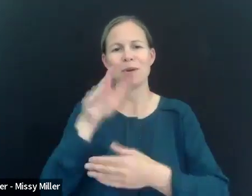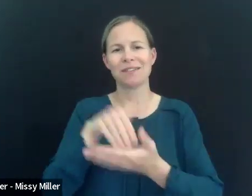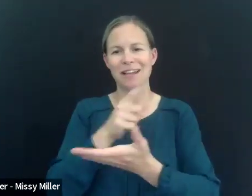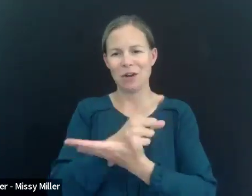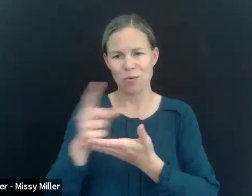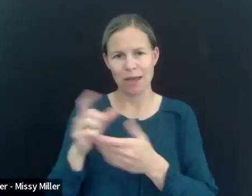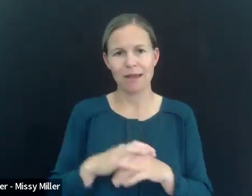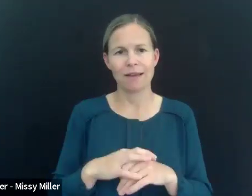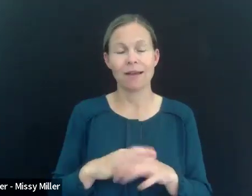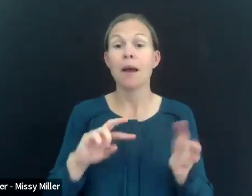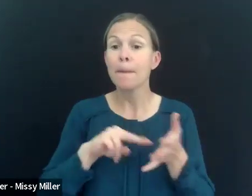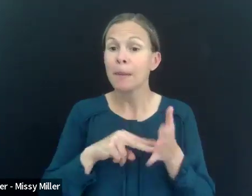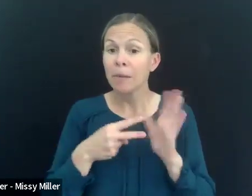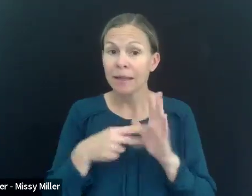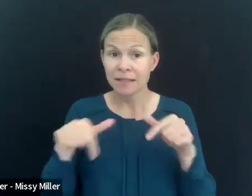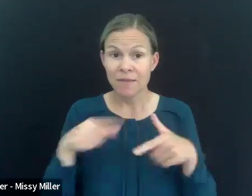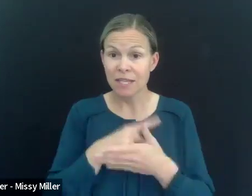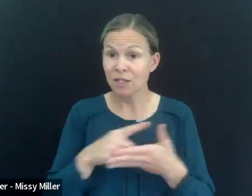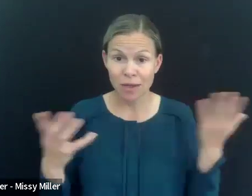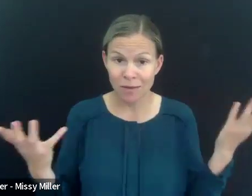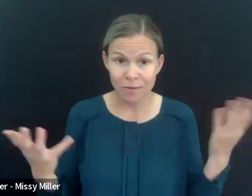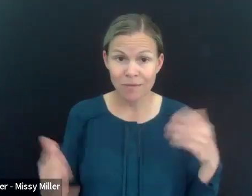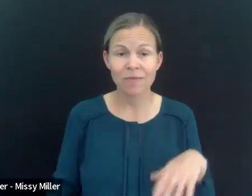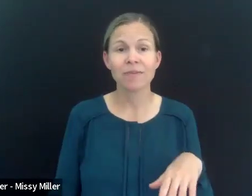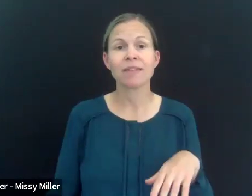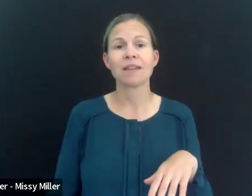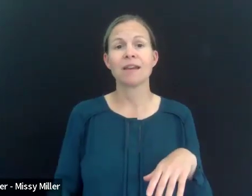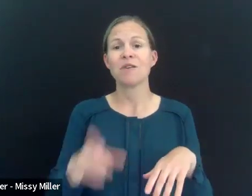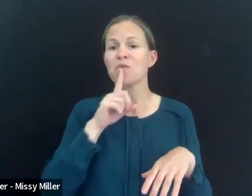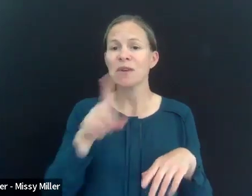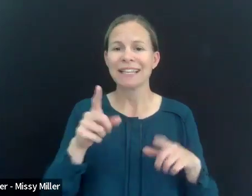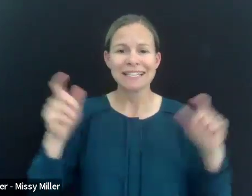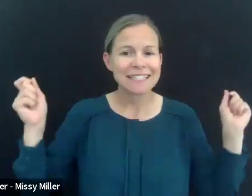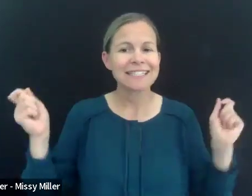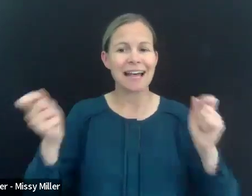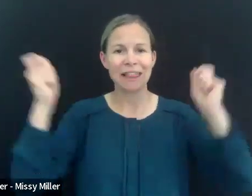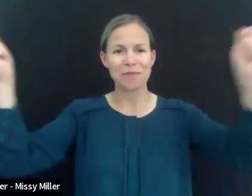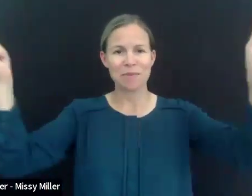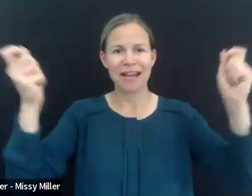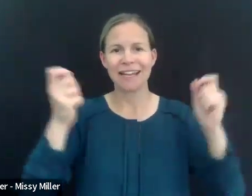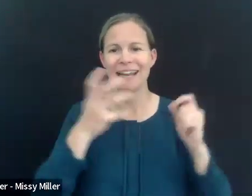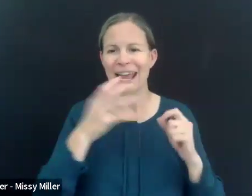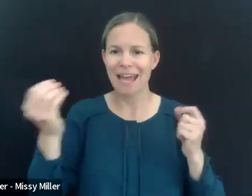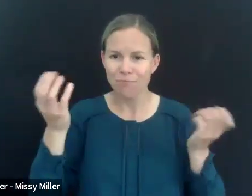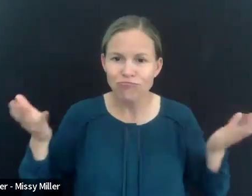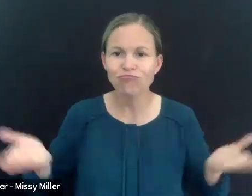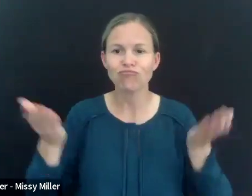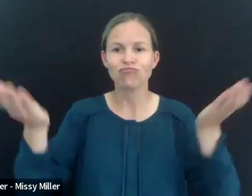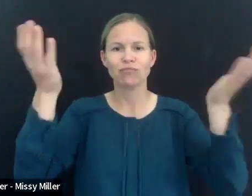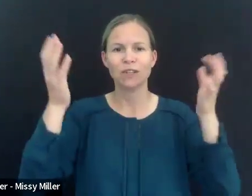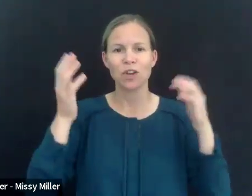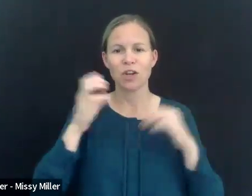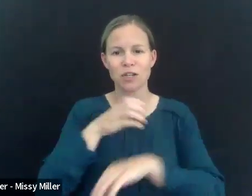The purpose of Birth Center Week is to celebrate and to elevate the power